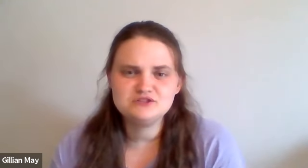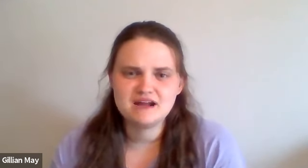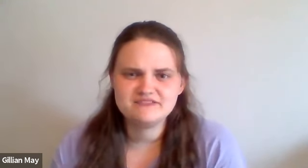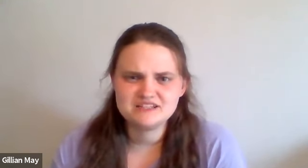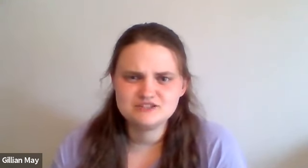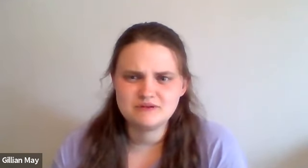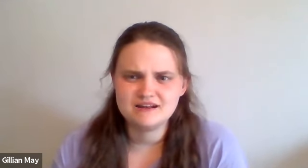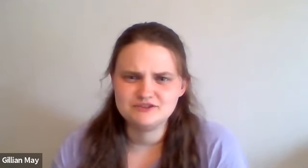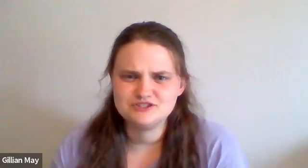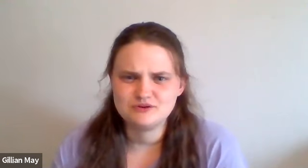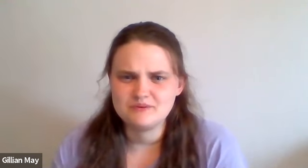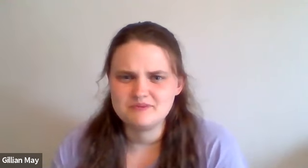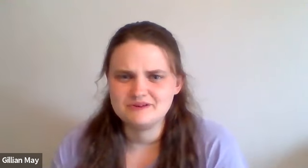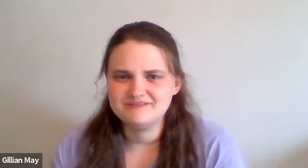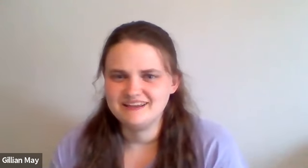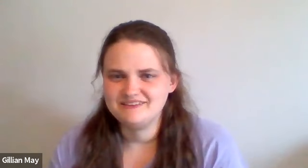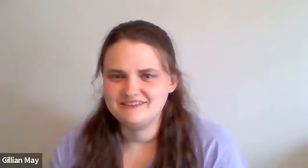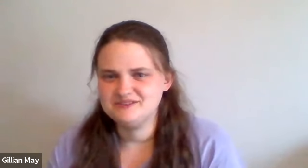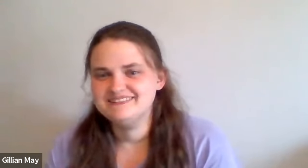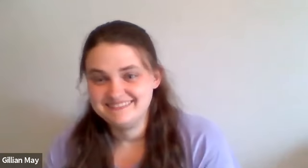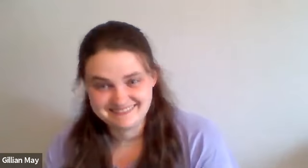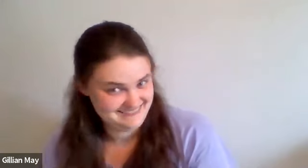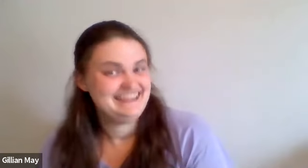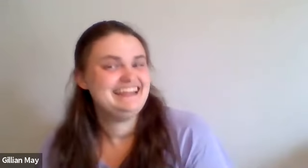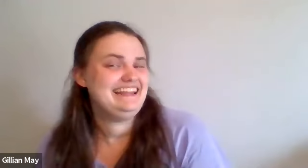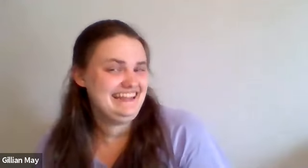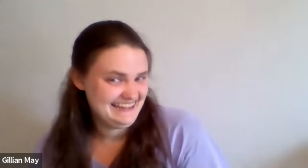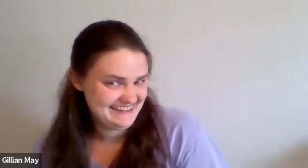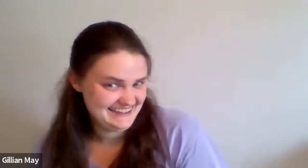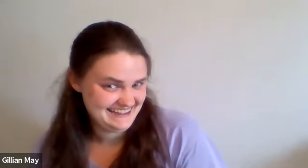You also don't have to answer it right if you just don't remember. Like if you just.